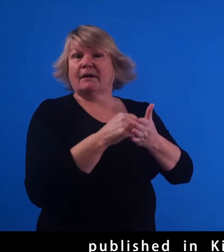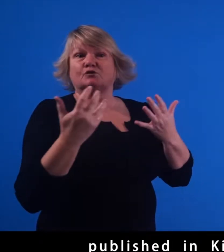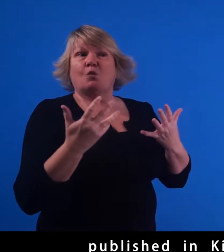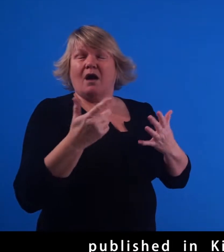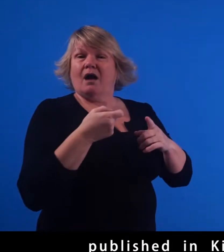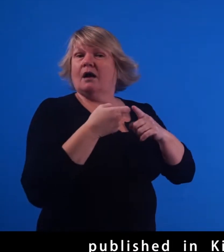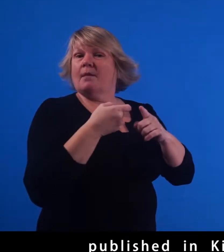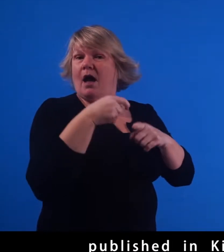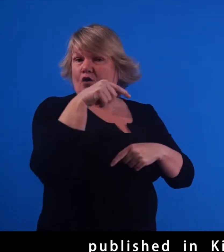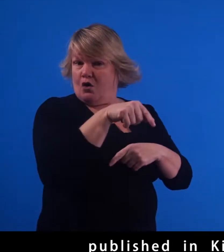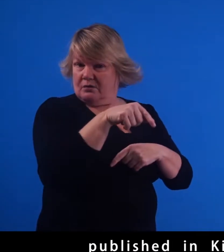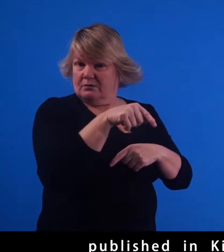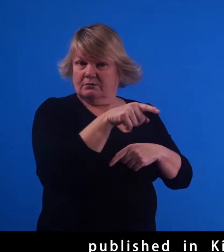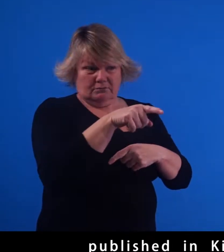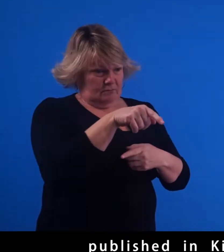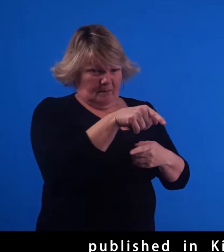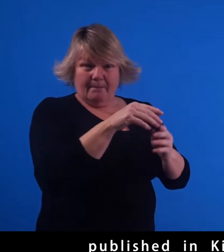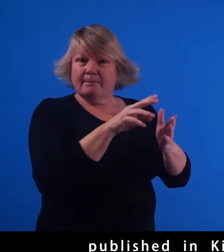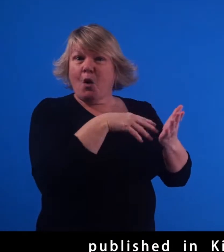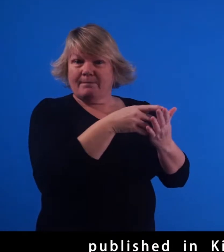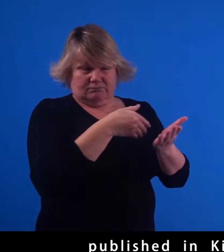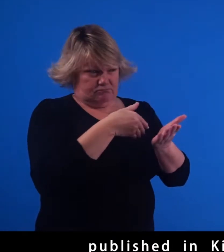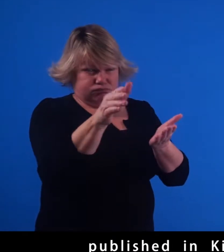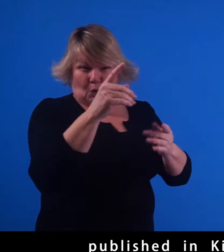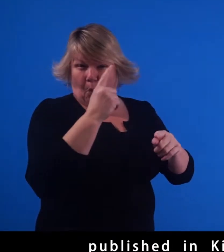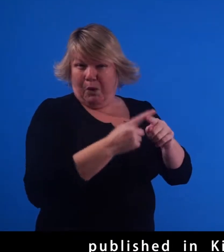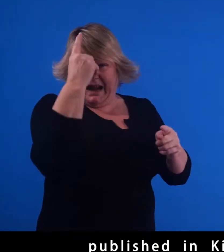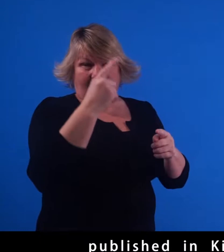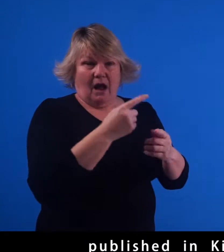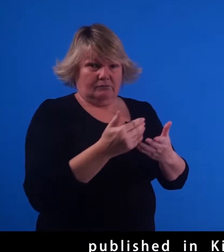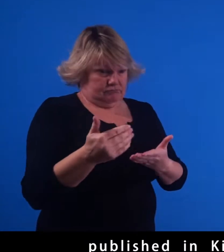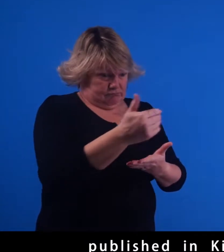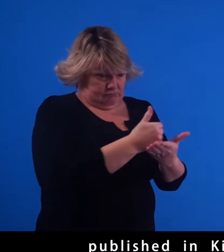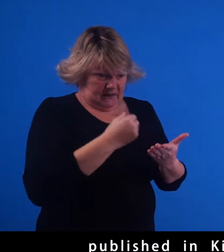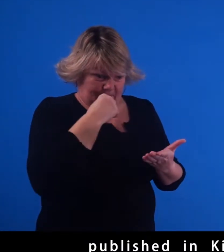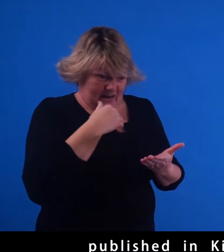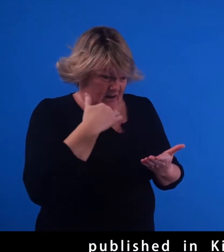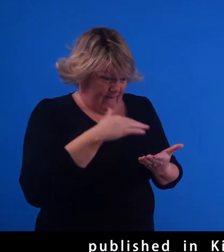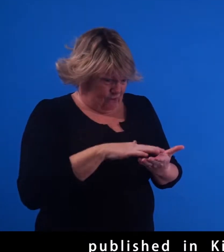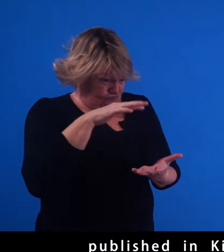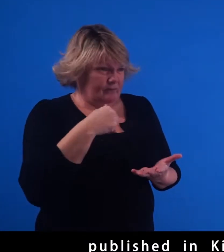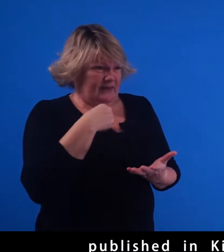published in Kilmarnock, sold quickly and raised enough to pay for his voyage.